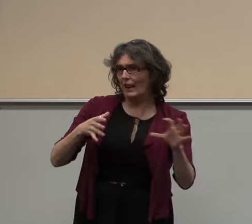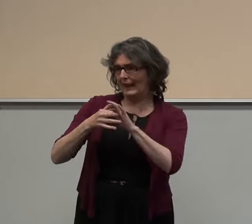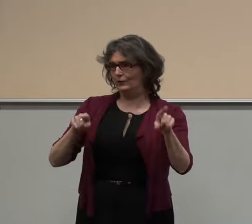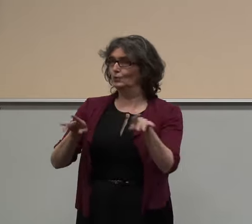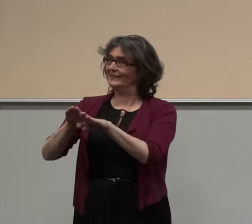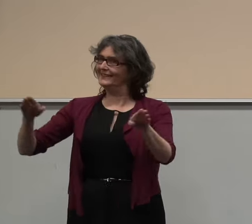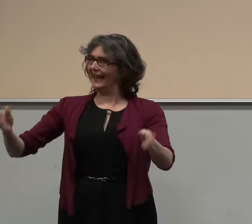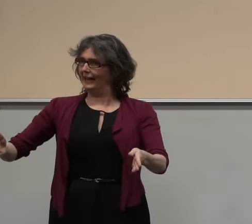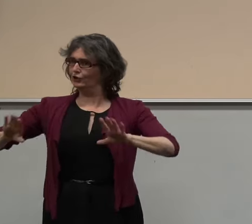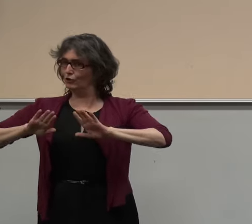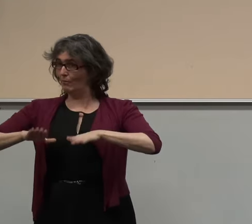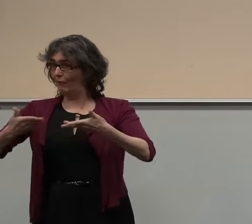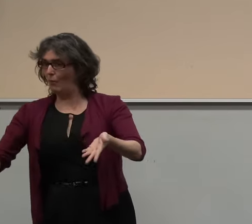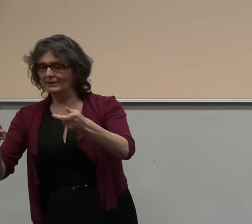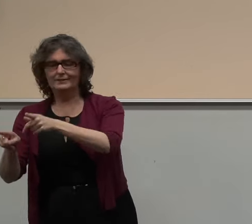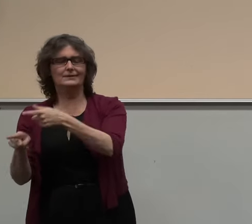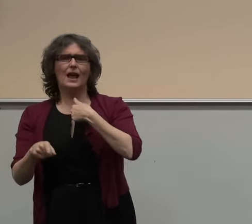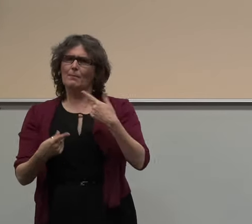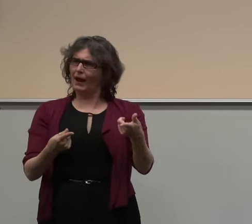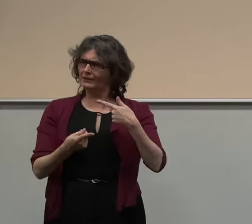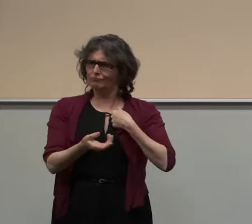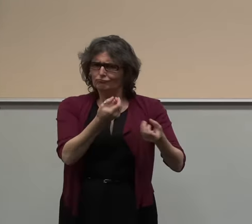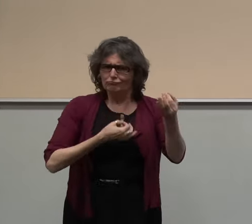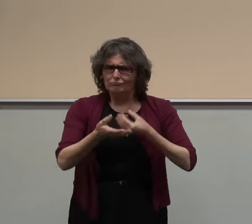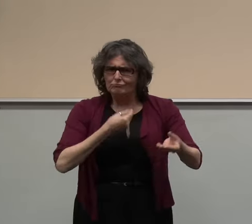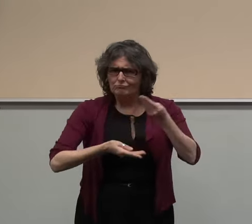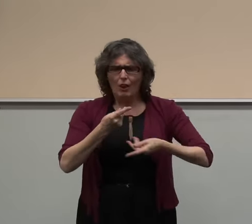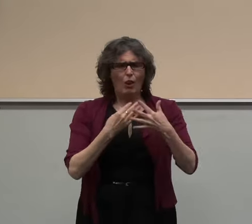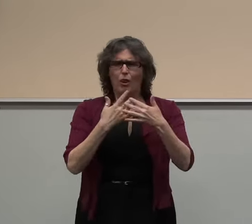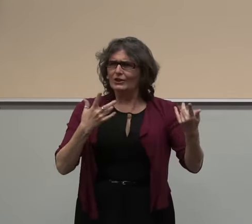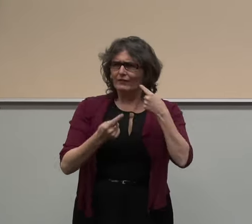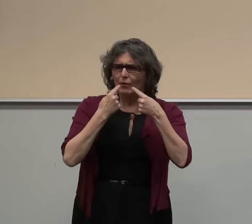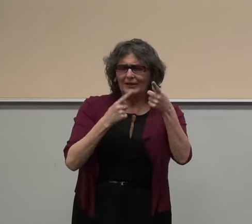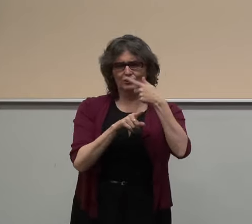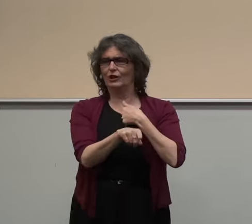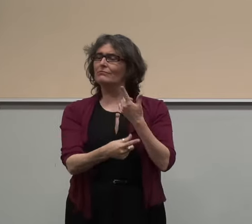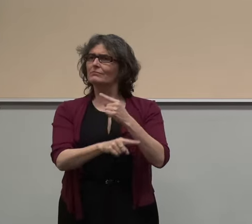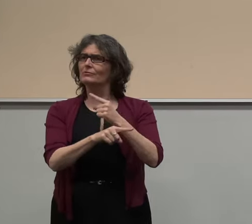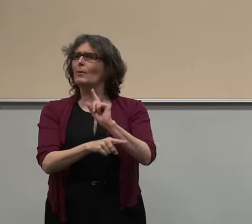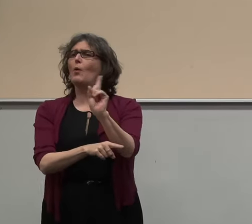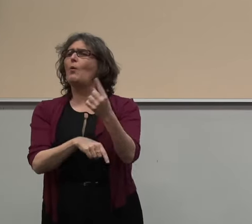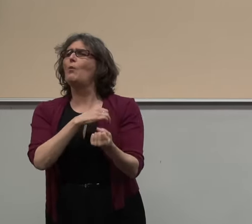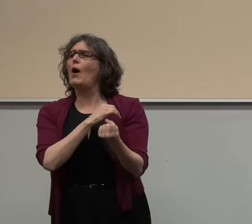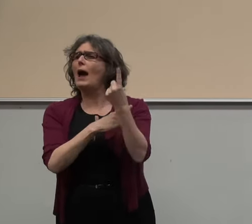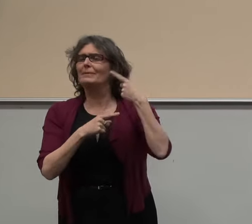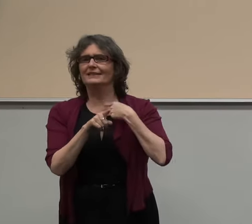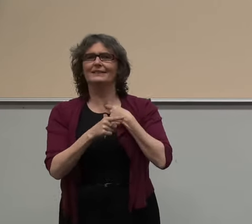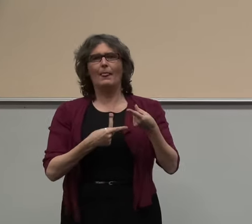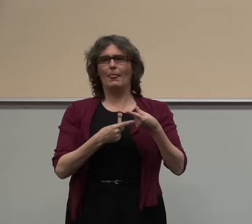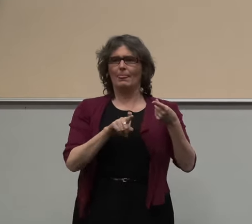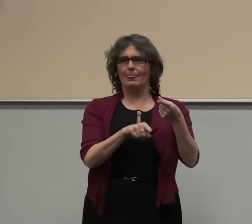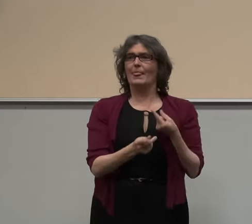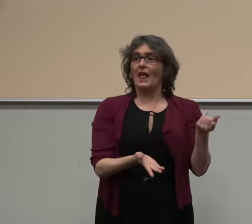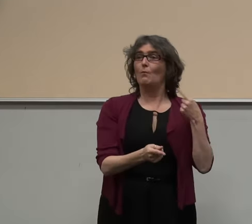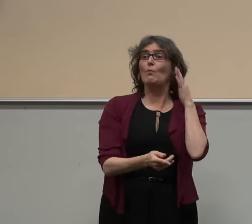got. But I also got a lot of stuff about what happens front of house in a sort of box office foyer bar areas. And